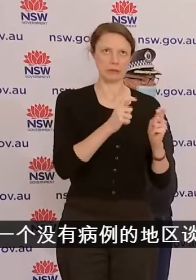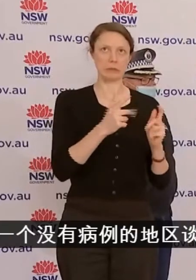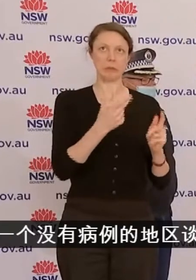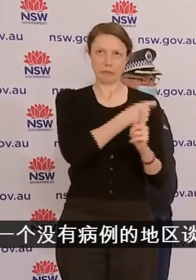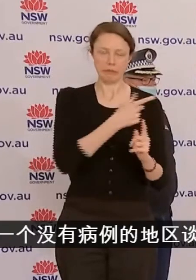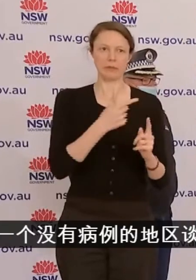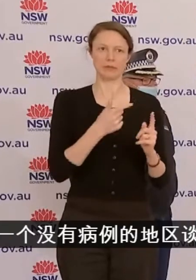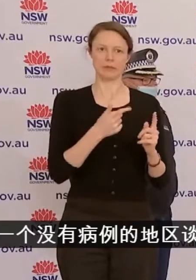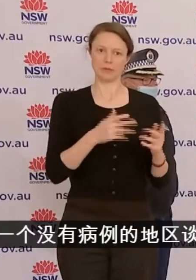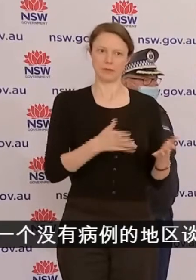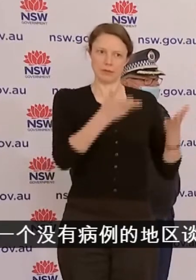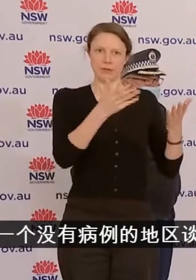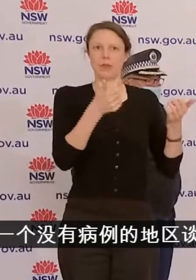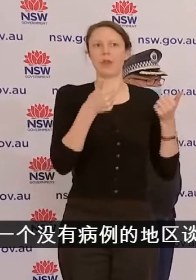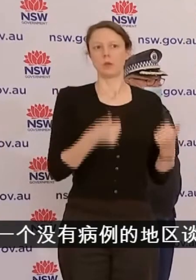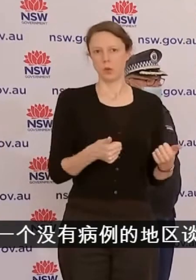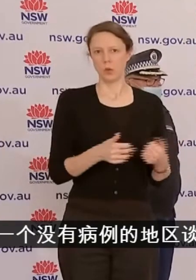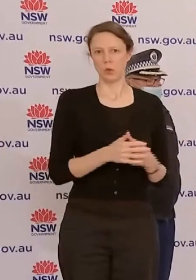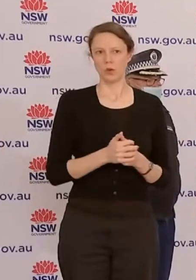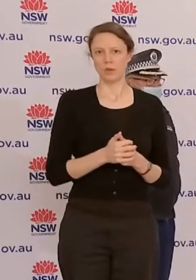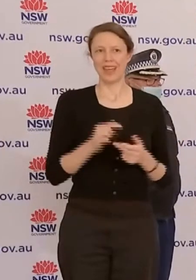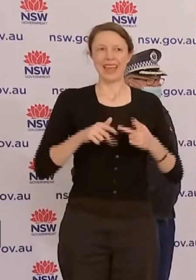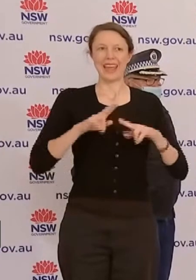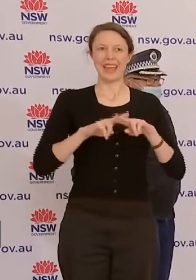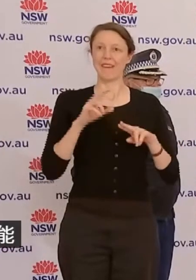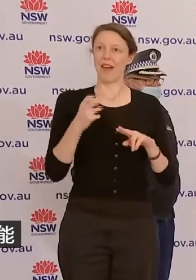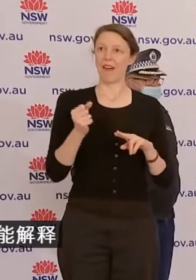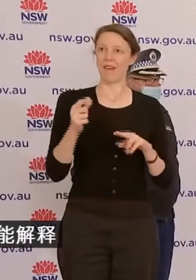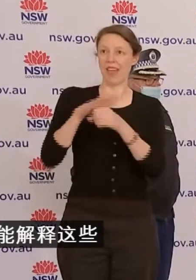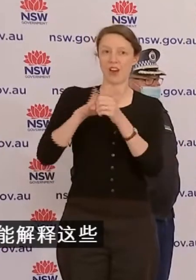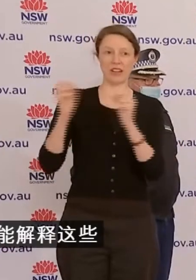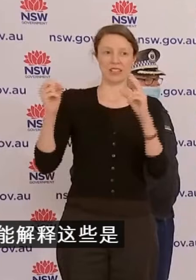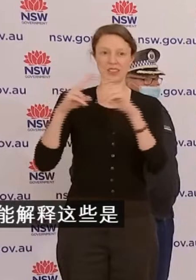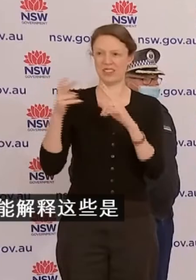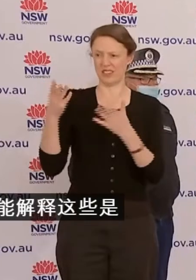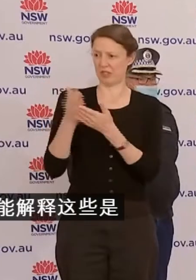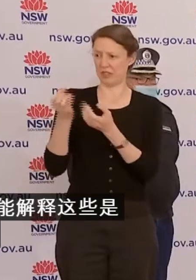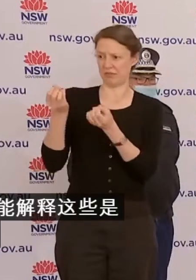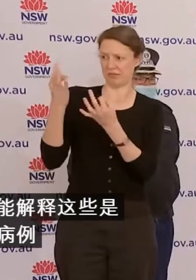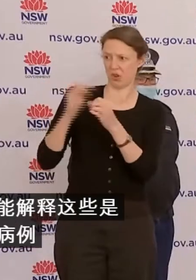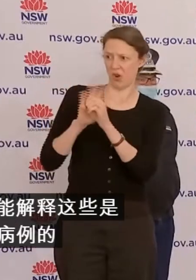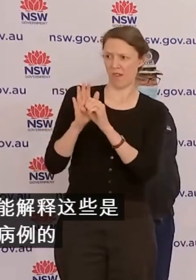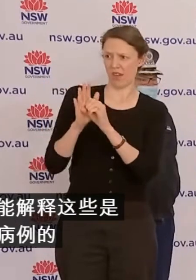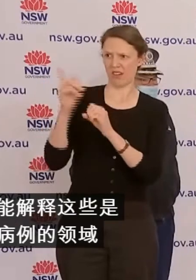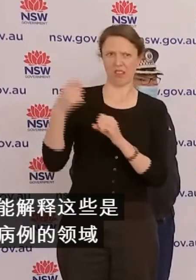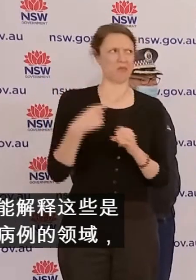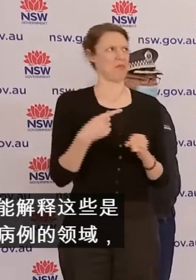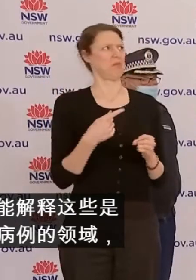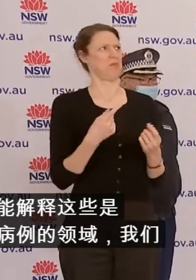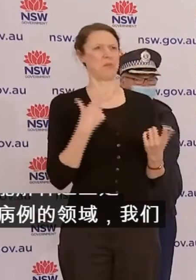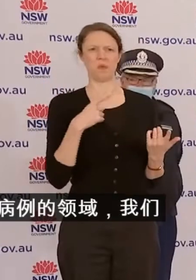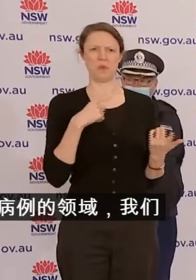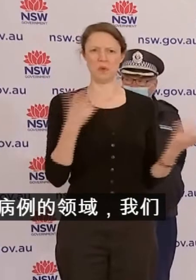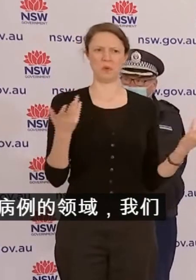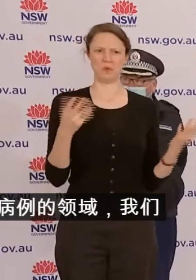are talking about cases in an area where there's been no cases, whereas if we can explain that these are the areas where we're seeing cases,